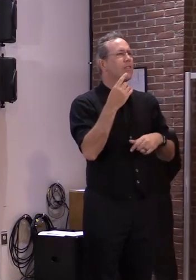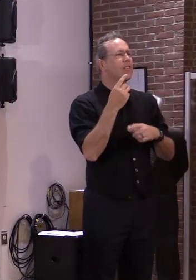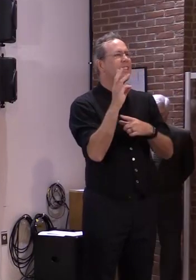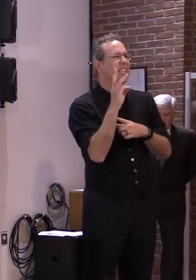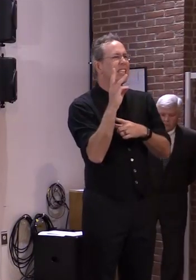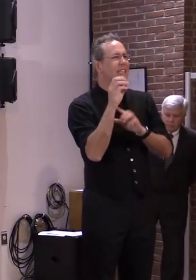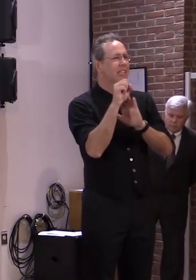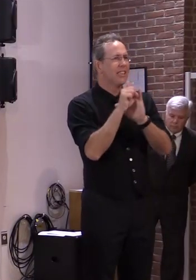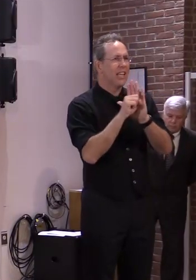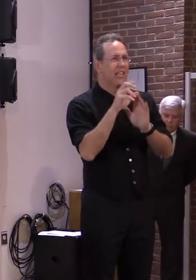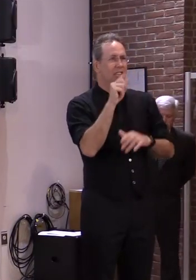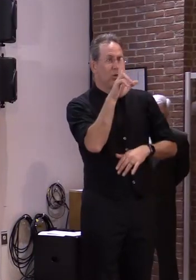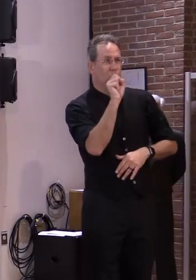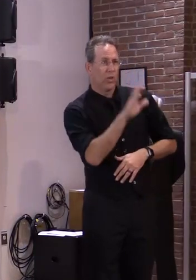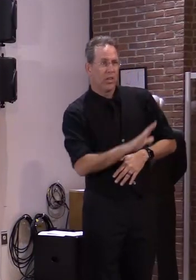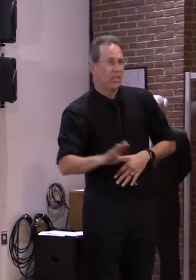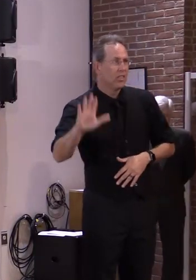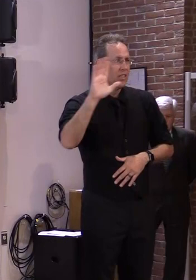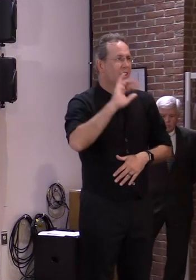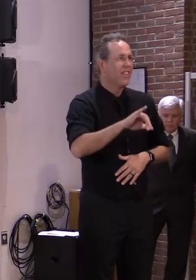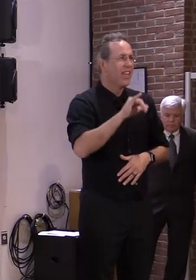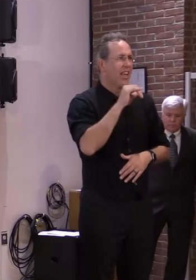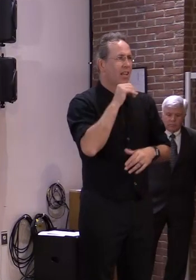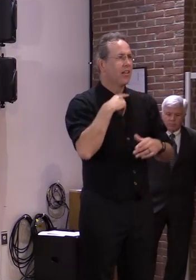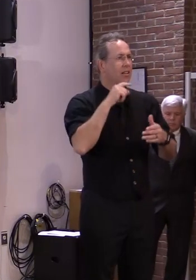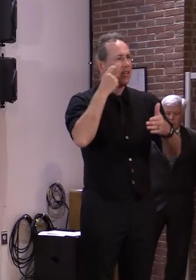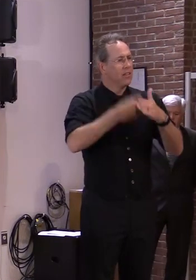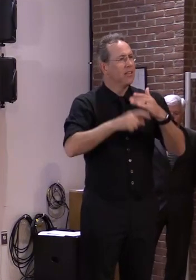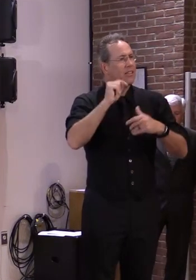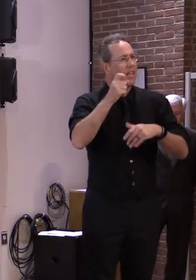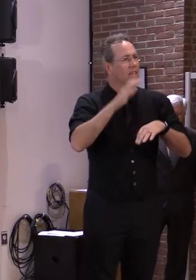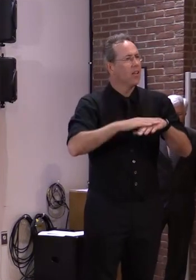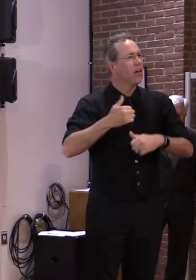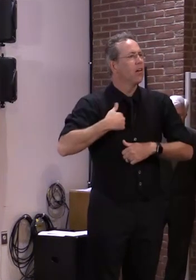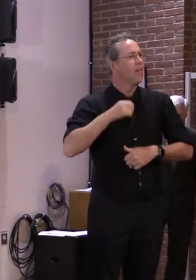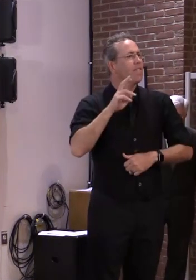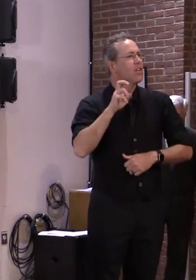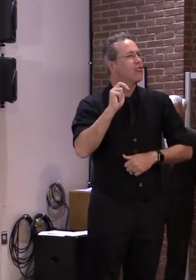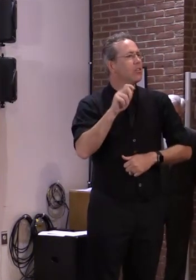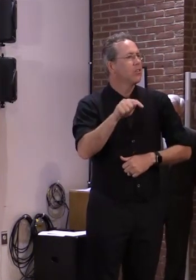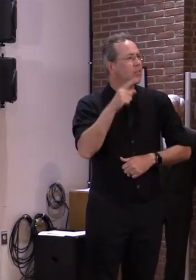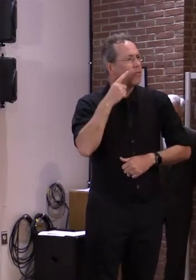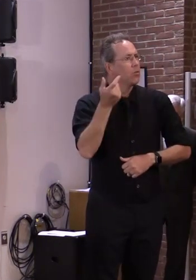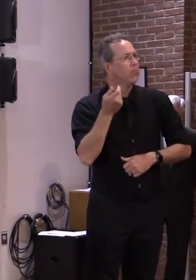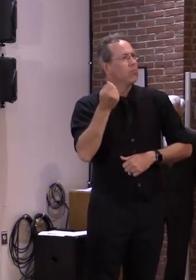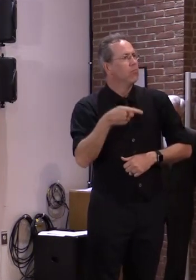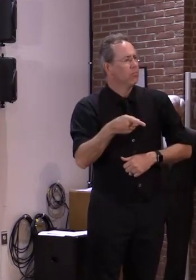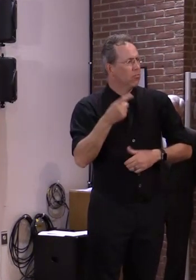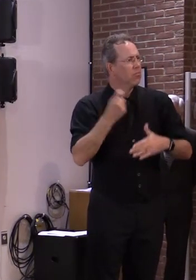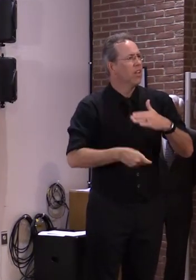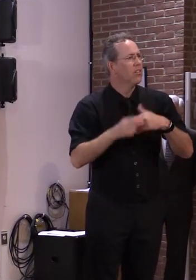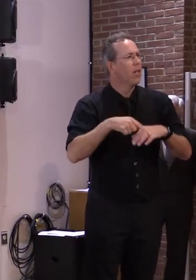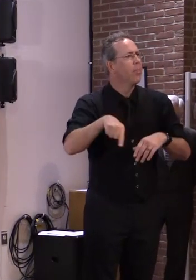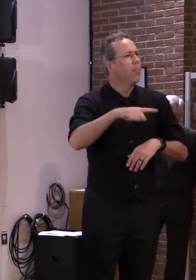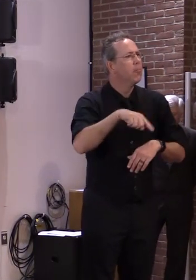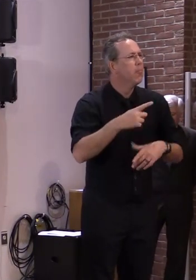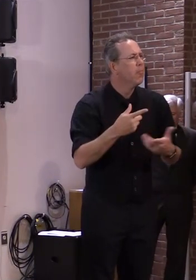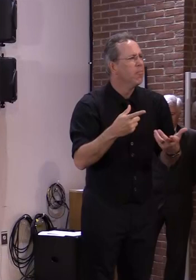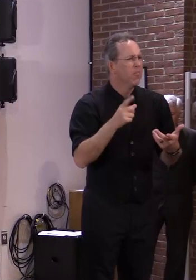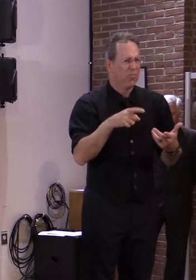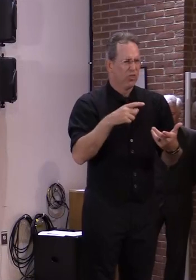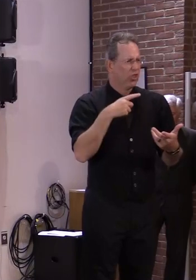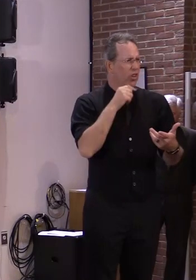military pensions. If we didn't do that, they might consider staying or coming to Vermont. So there's a